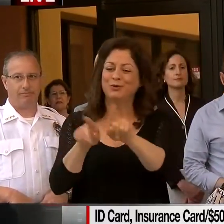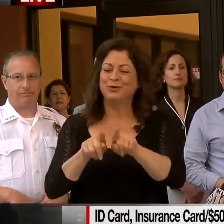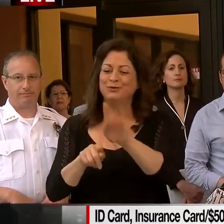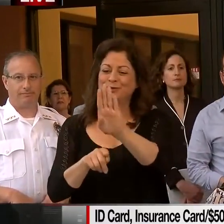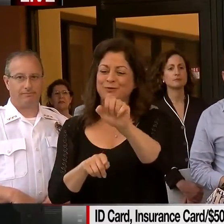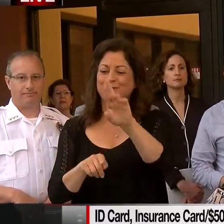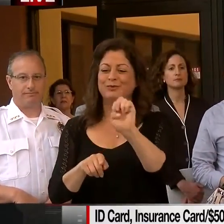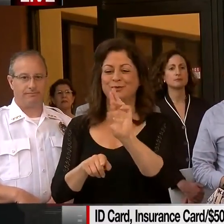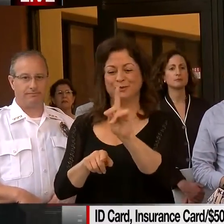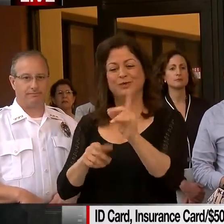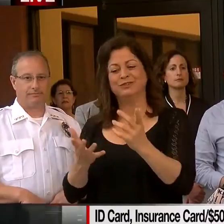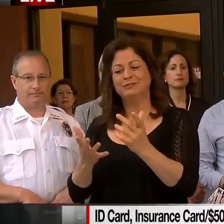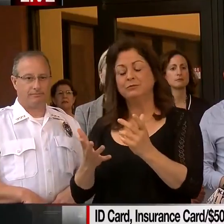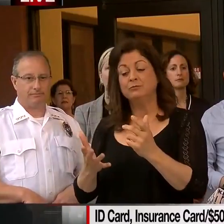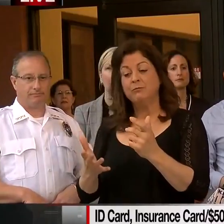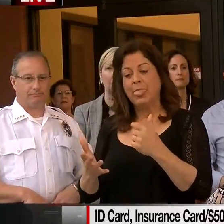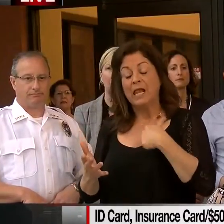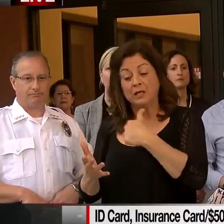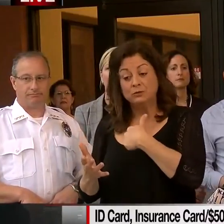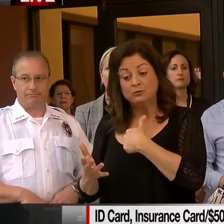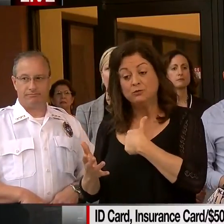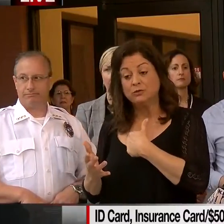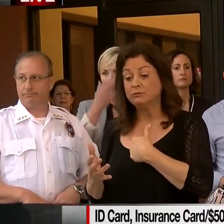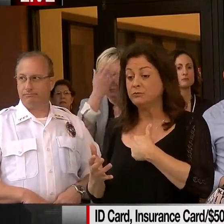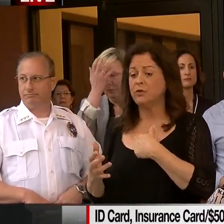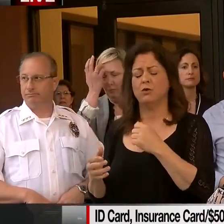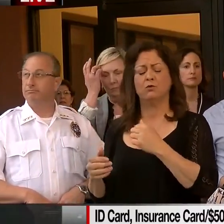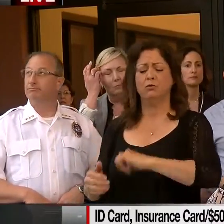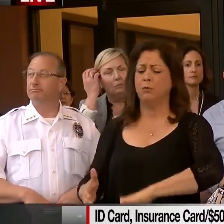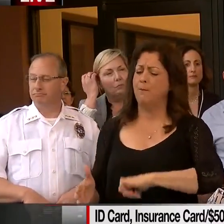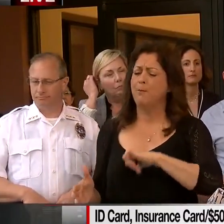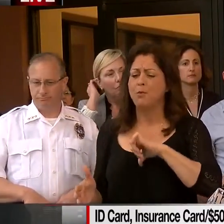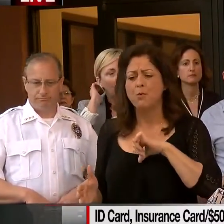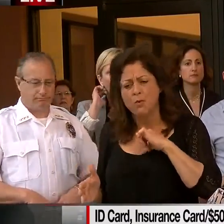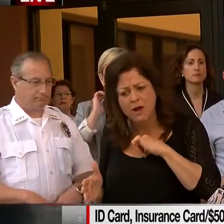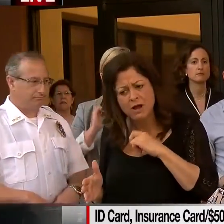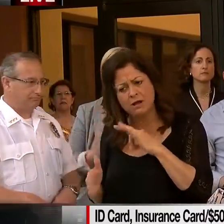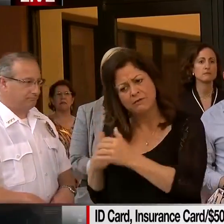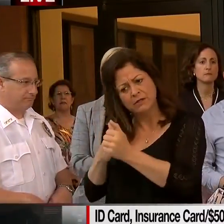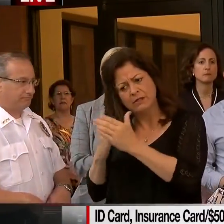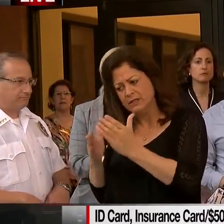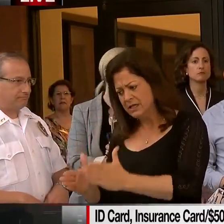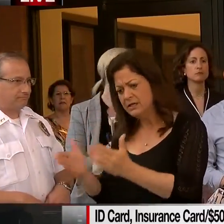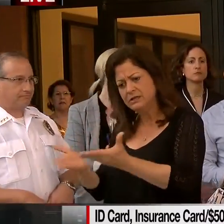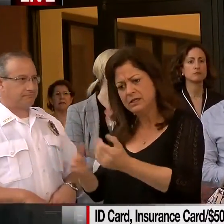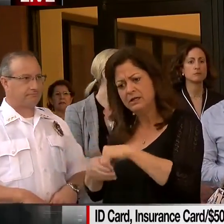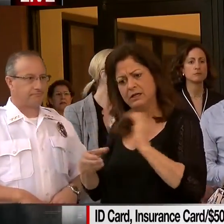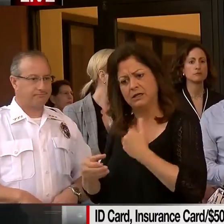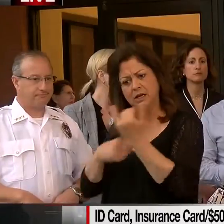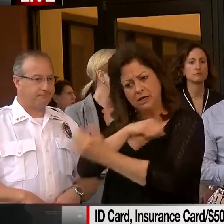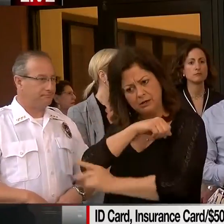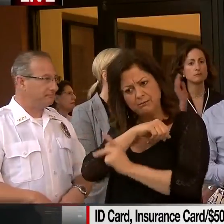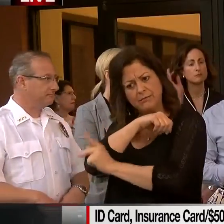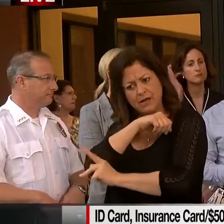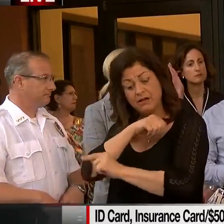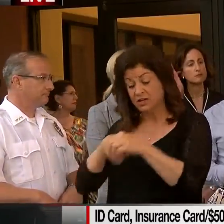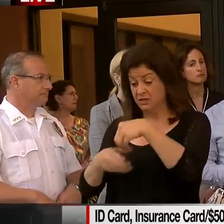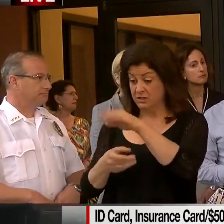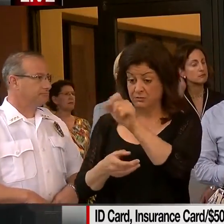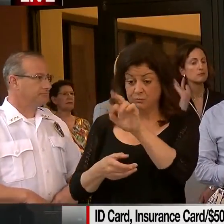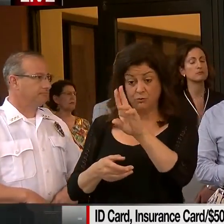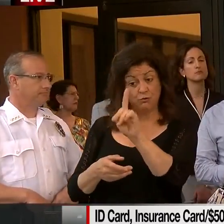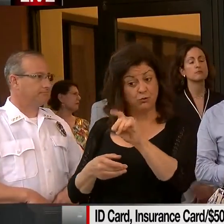communication. A lot of teamwork here in the parish. I'm very proud of the leadership within our municipalities and our parish, our first responders. So in Broussard, for example, Mayor